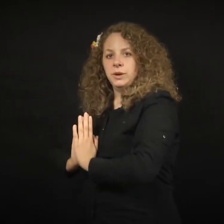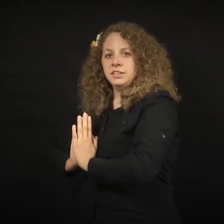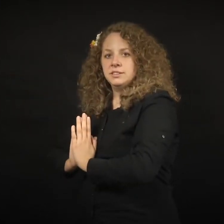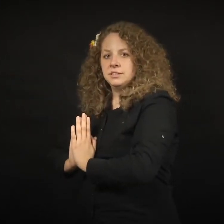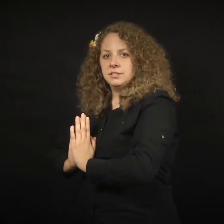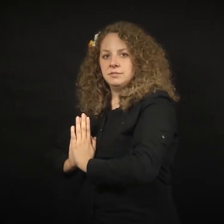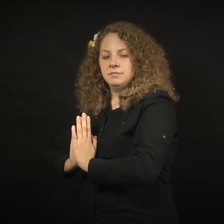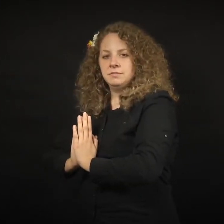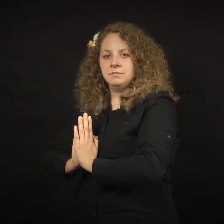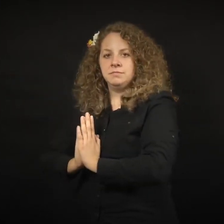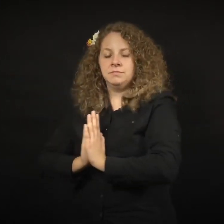Request.